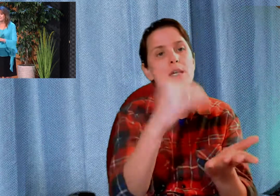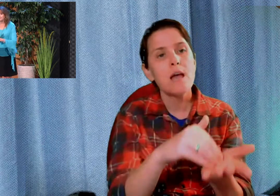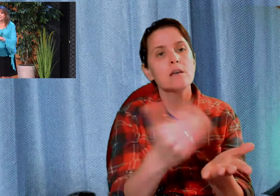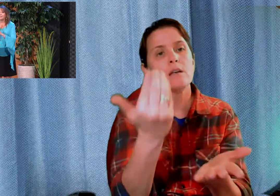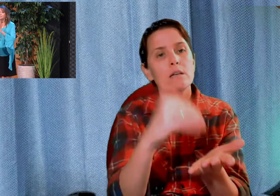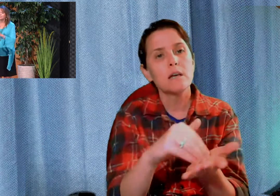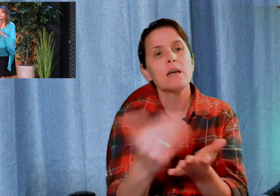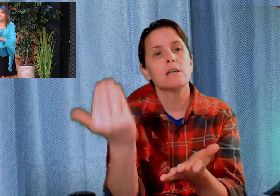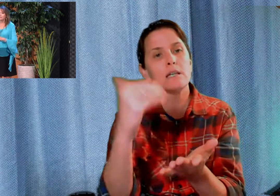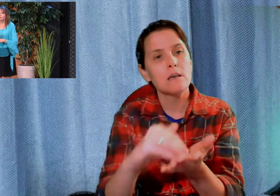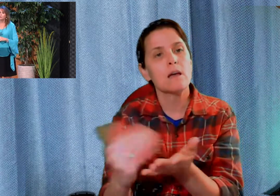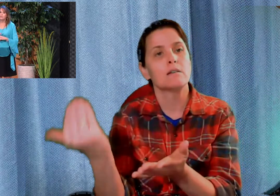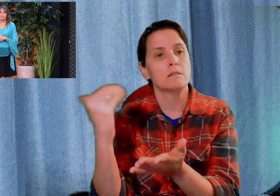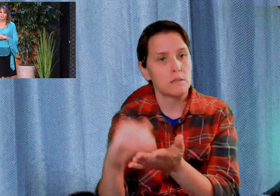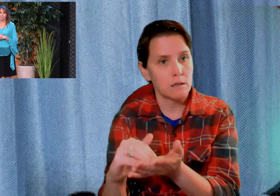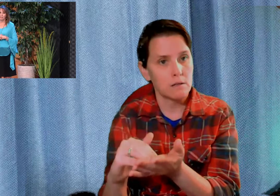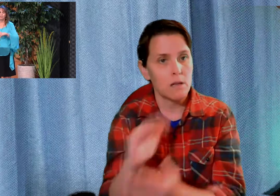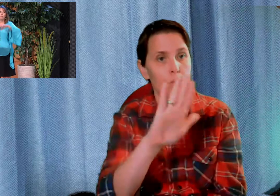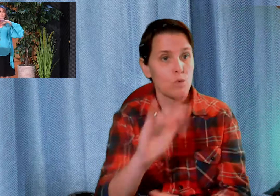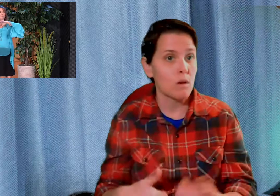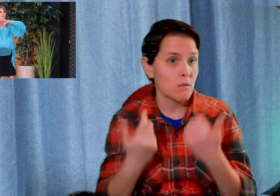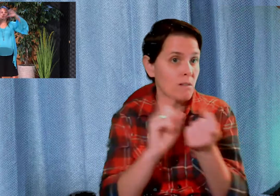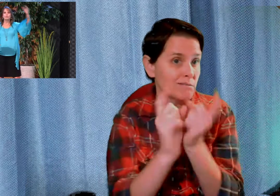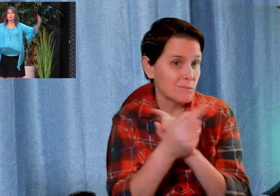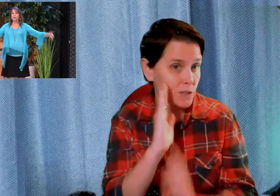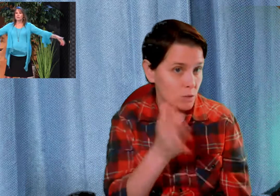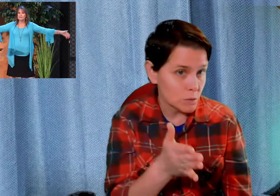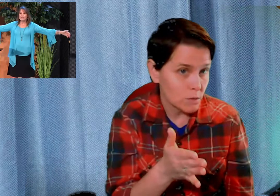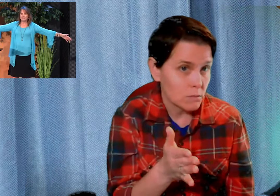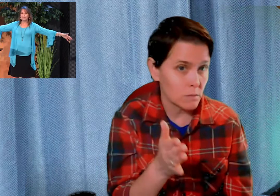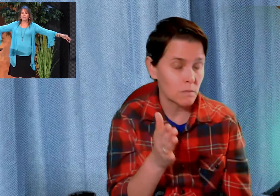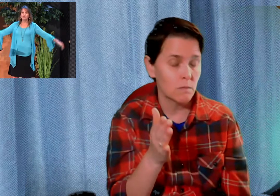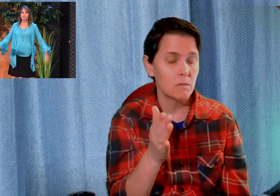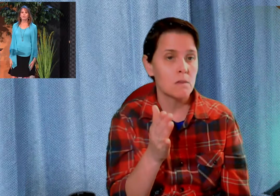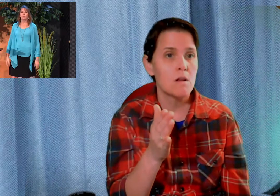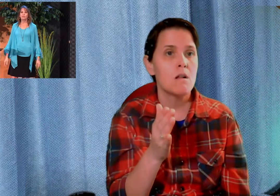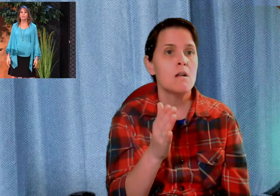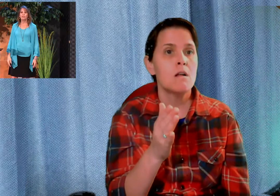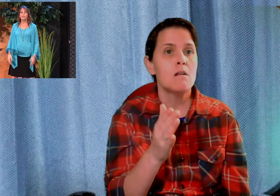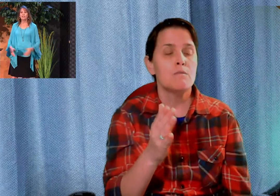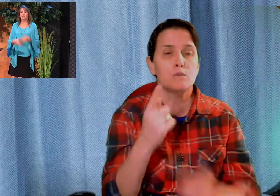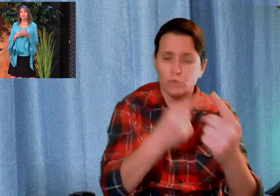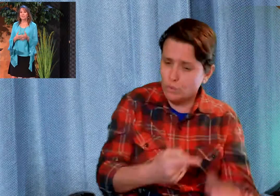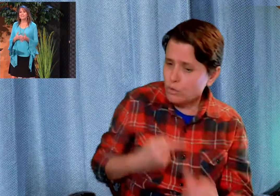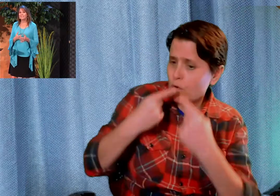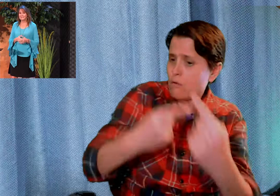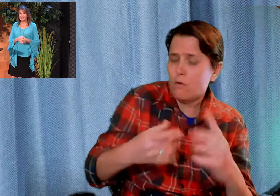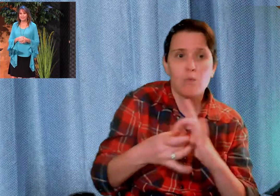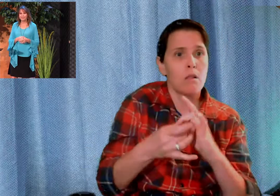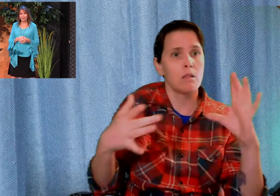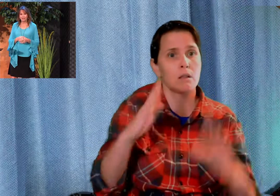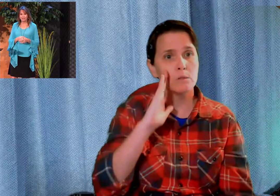and again, and your life will begin to change. You will begin to release your struggle and create